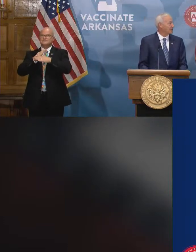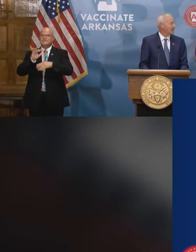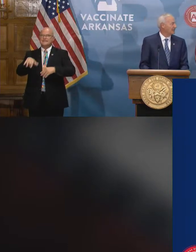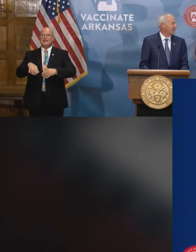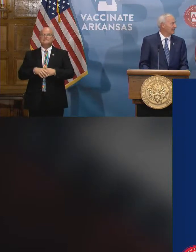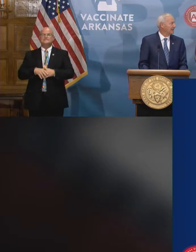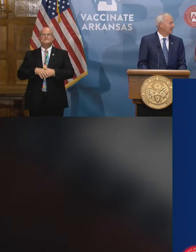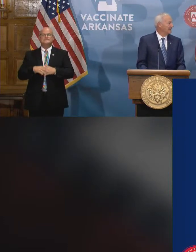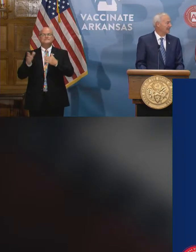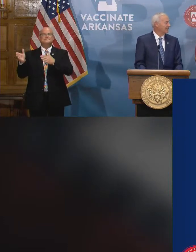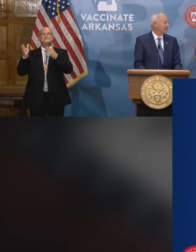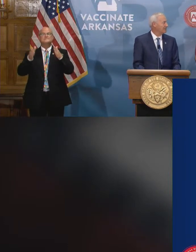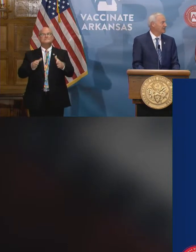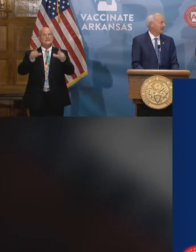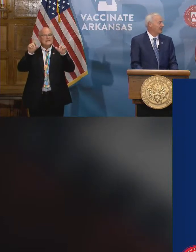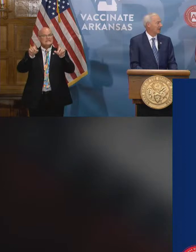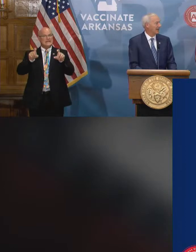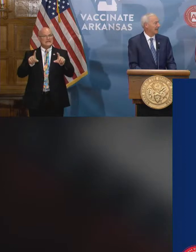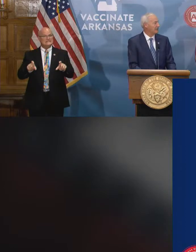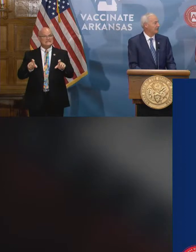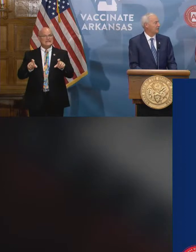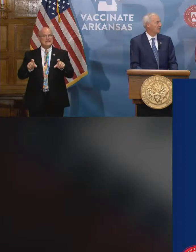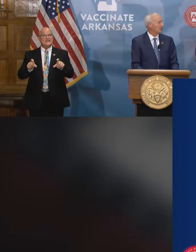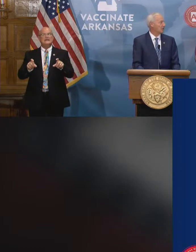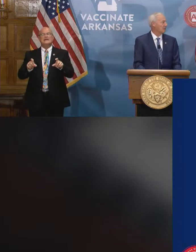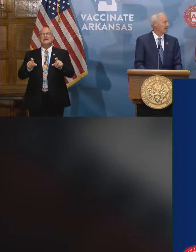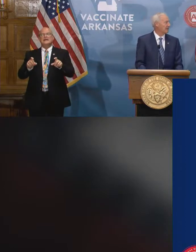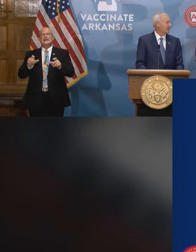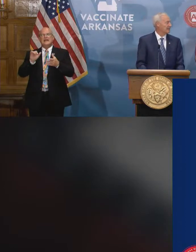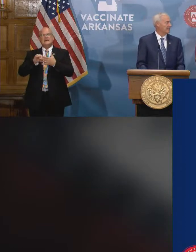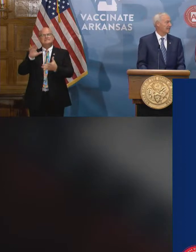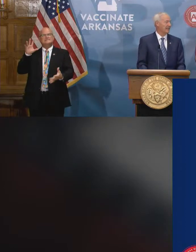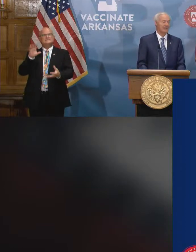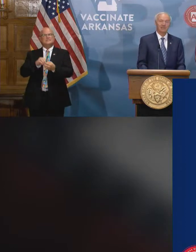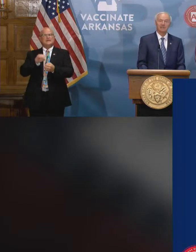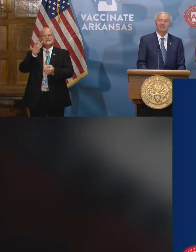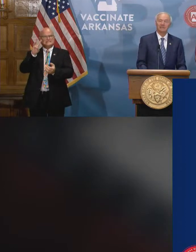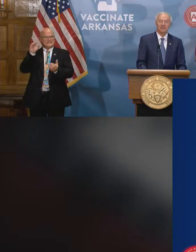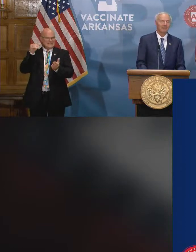the testing, PCR and antigen total about